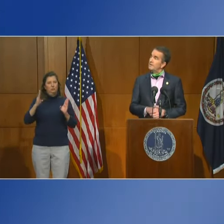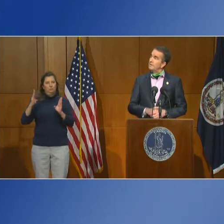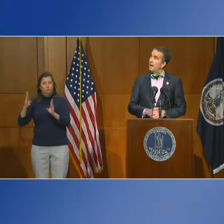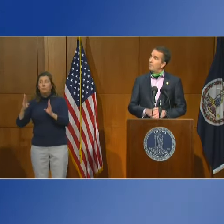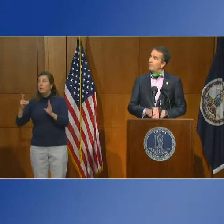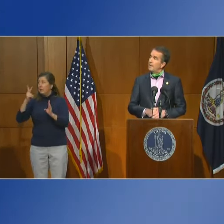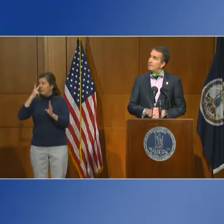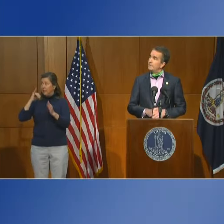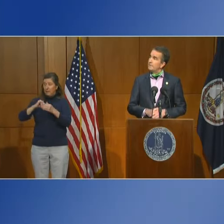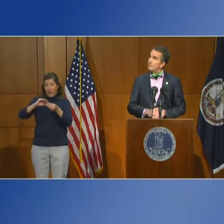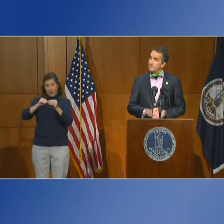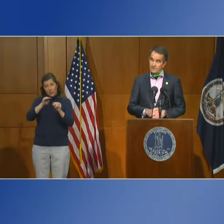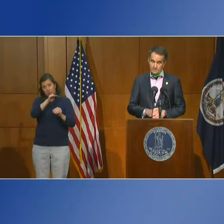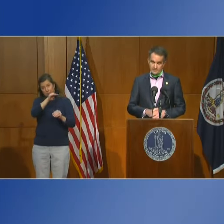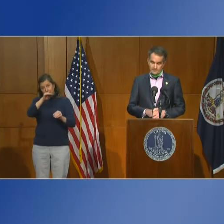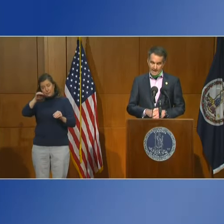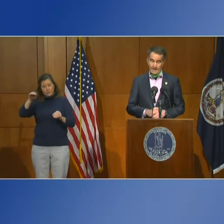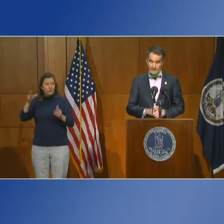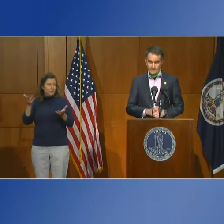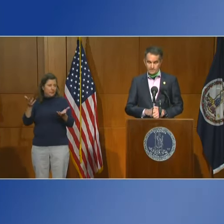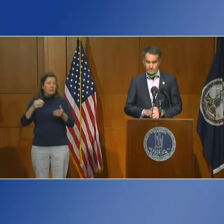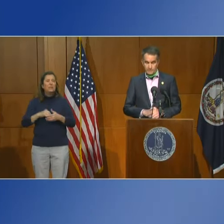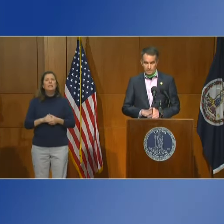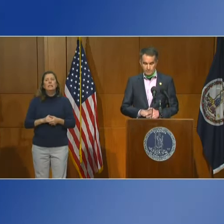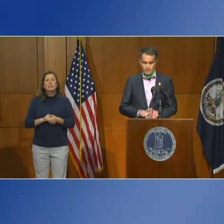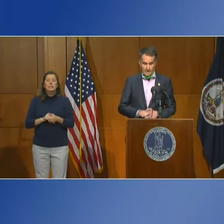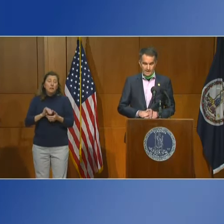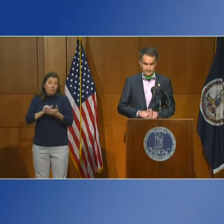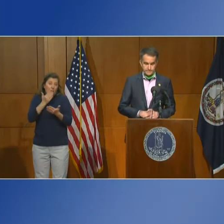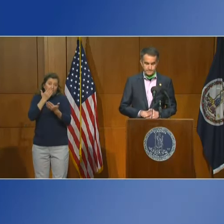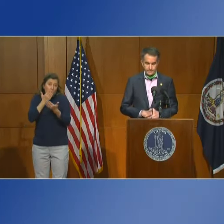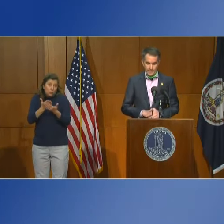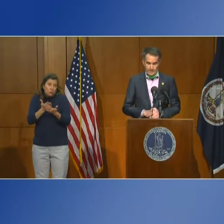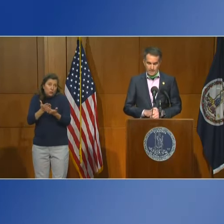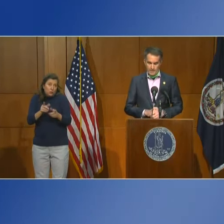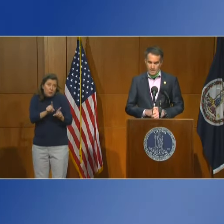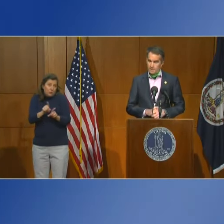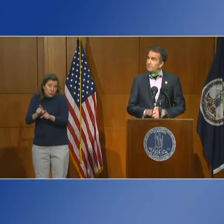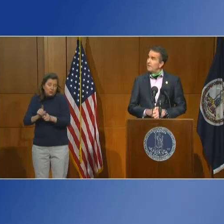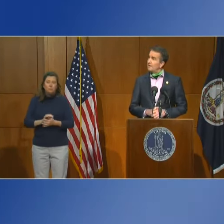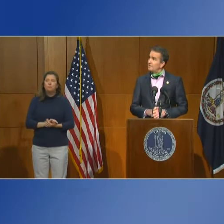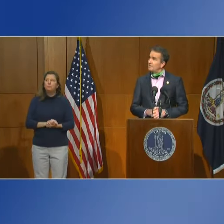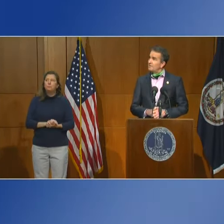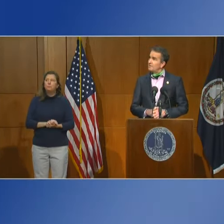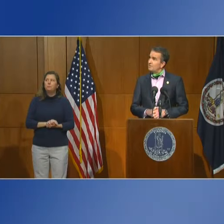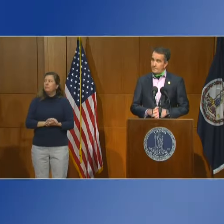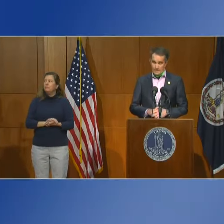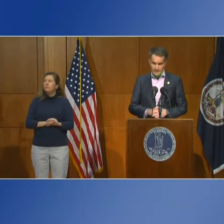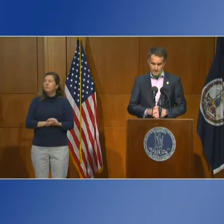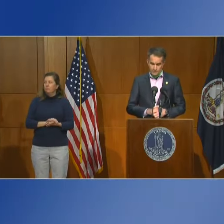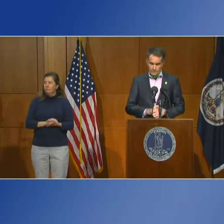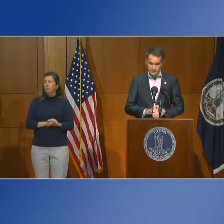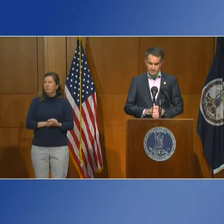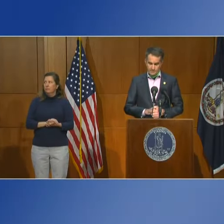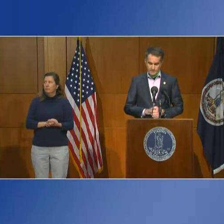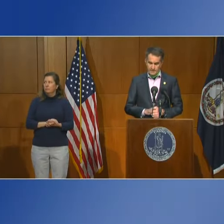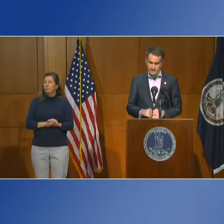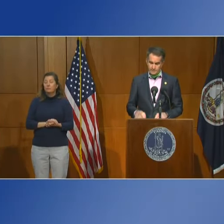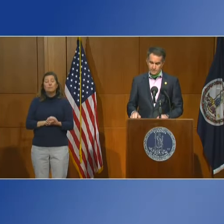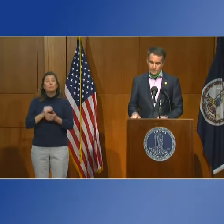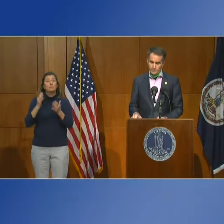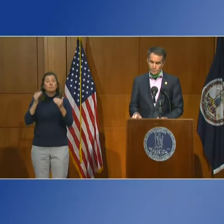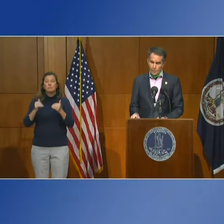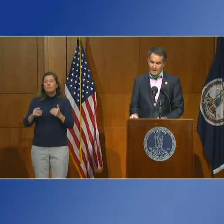see, that remains essentially flat, and that's a good sign. This next chart, as you can